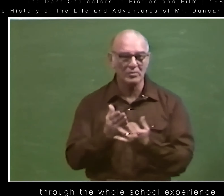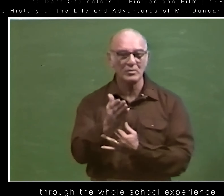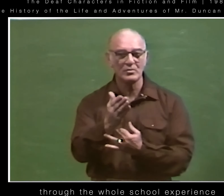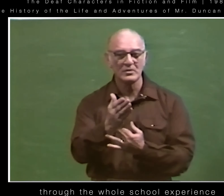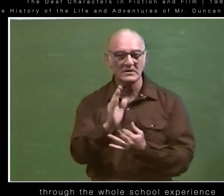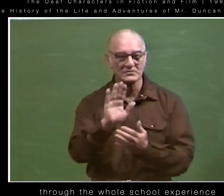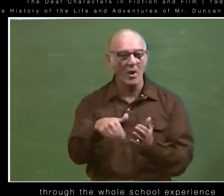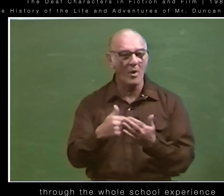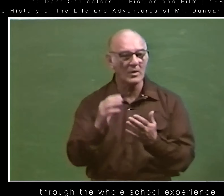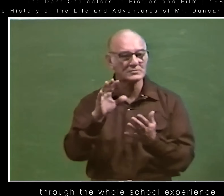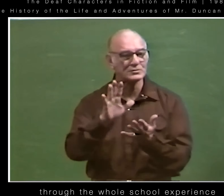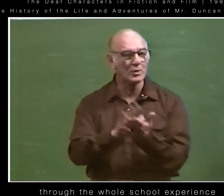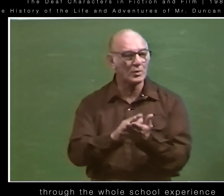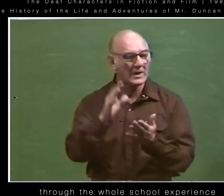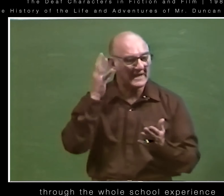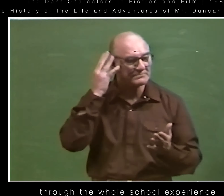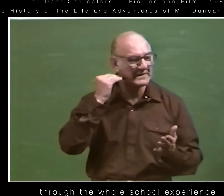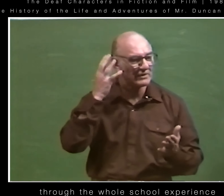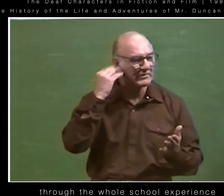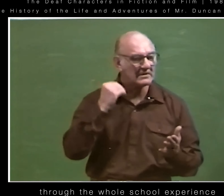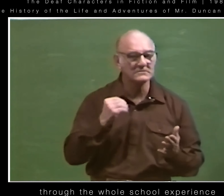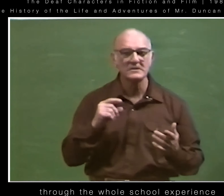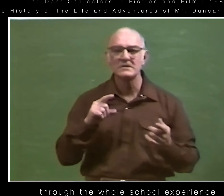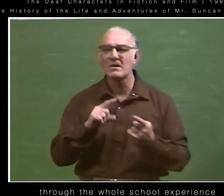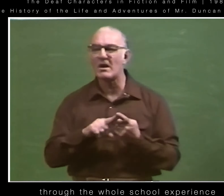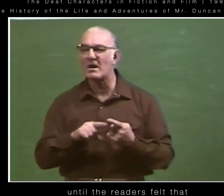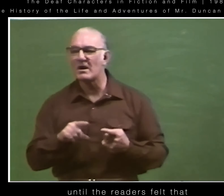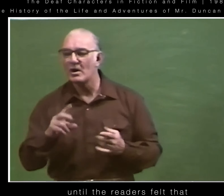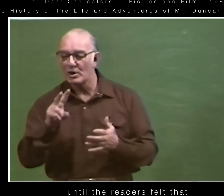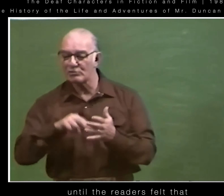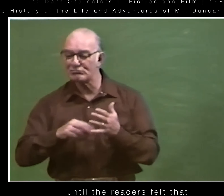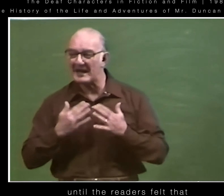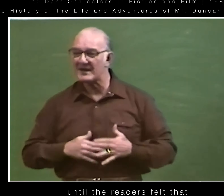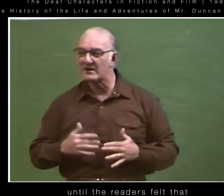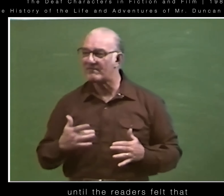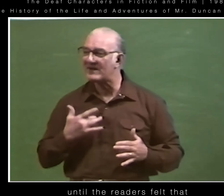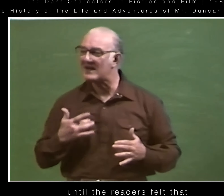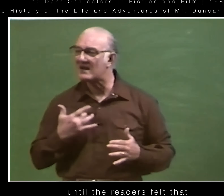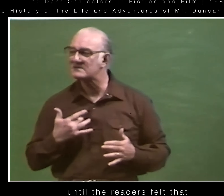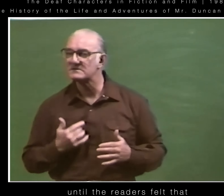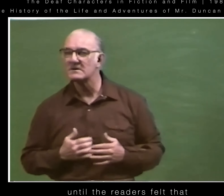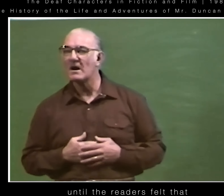through his whole school experience, till the reader feels,